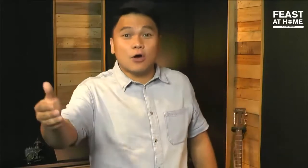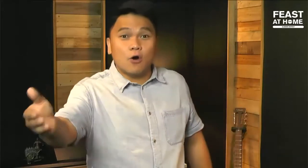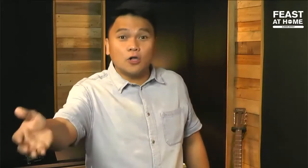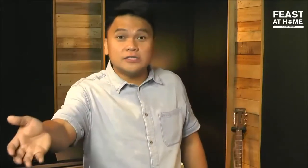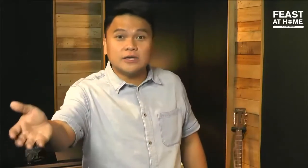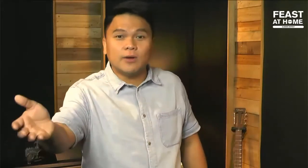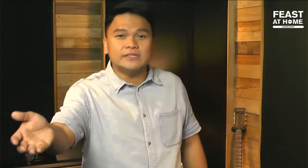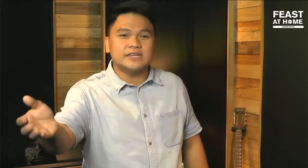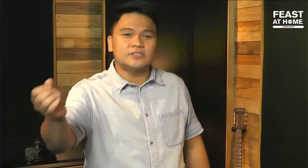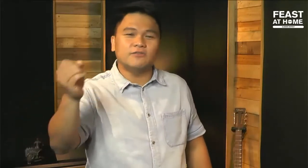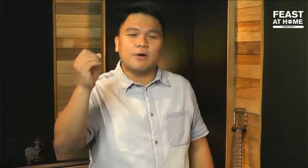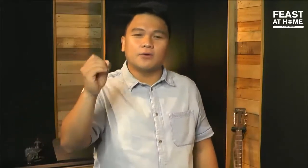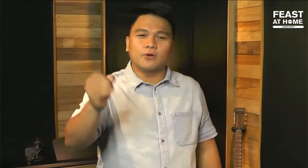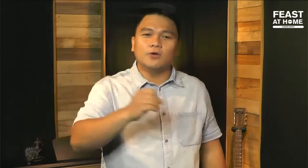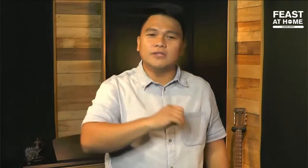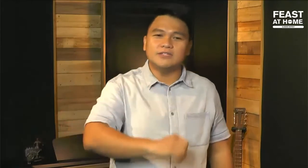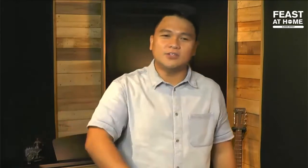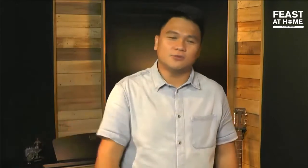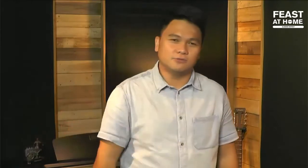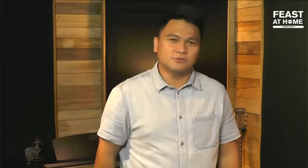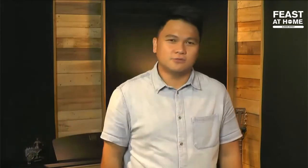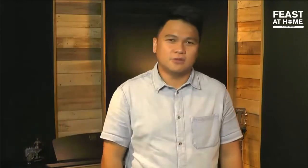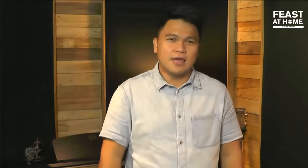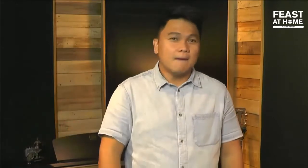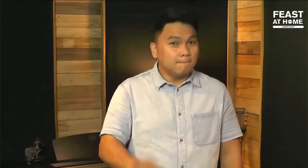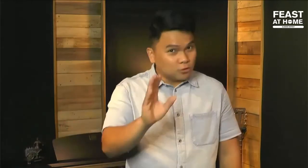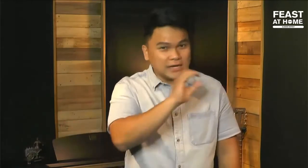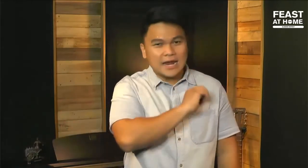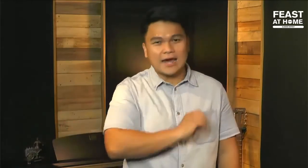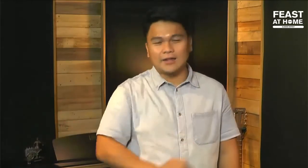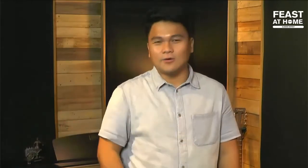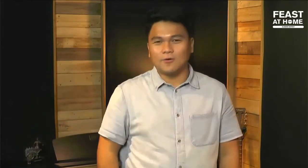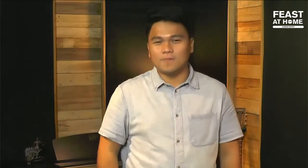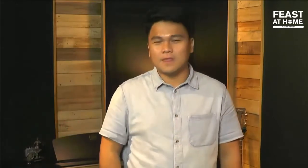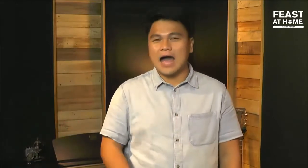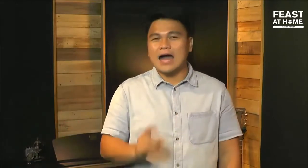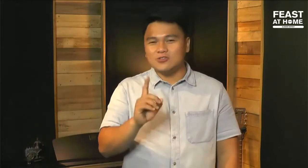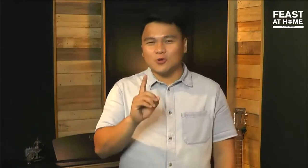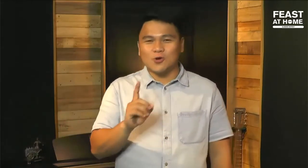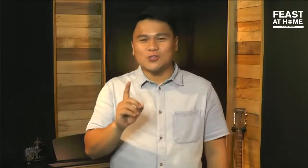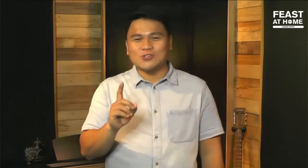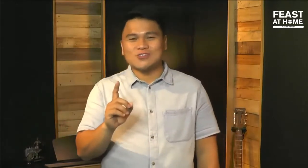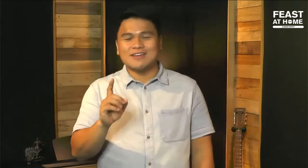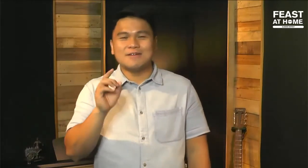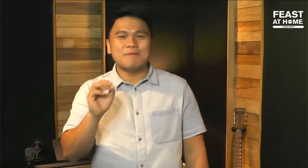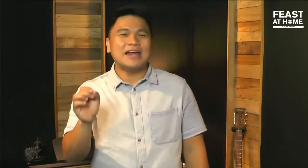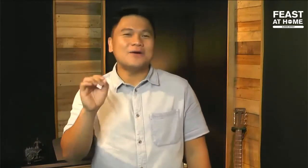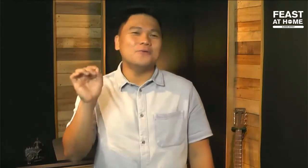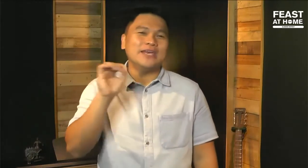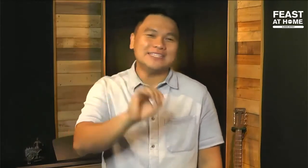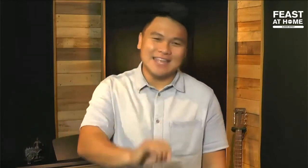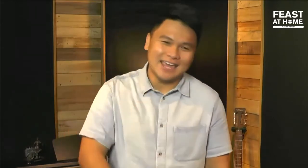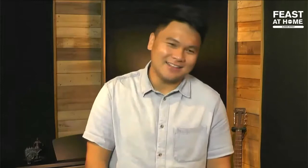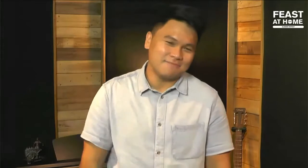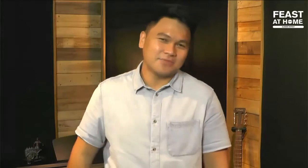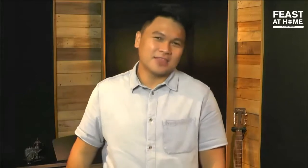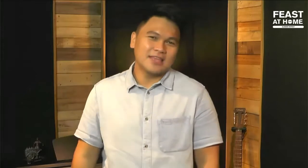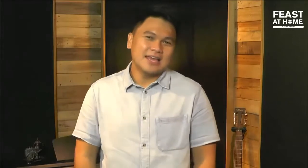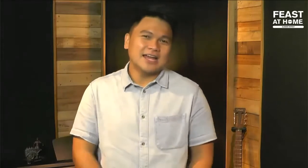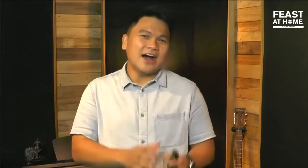taste the consequences of our wrong decisions. Buti na lang ito. Ang Diyos, parang ways